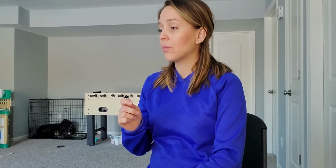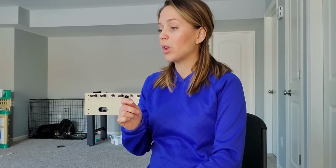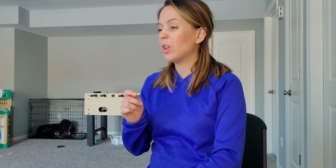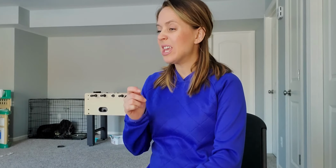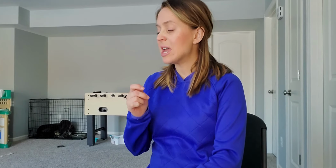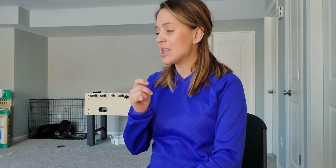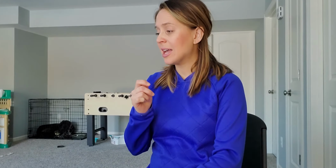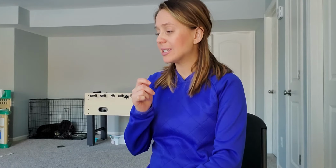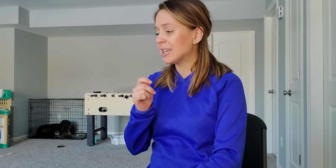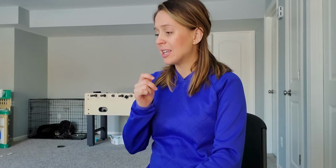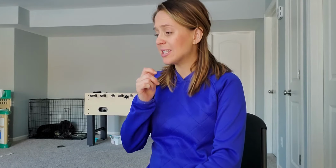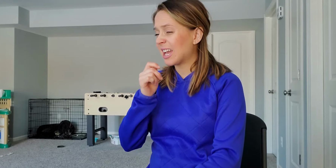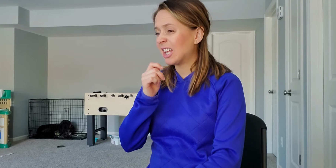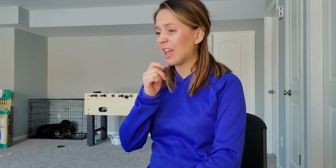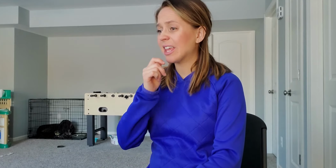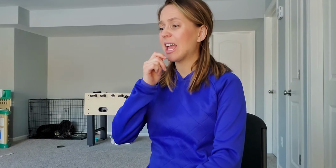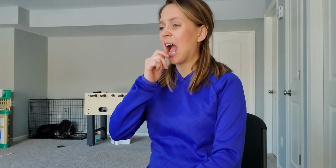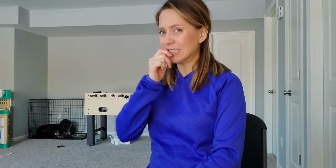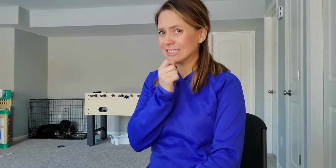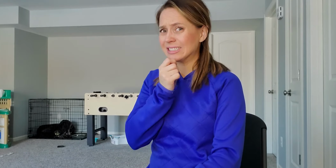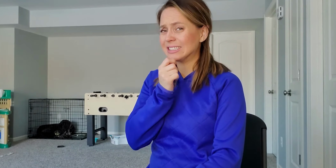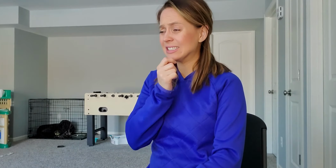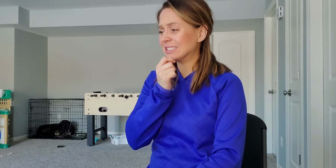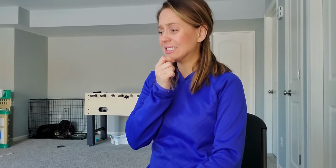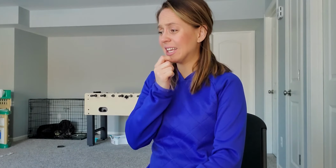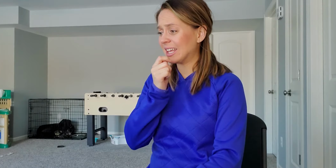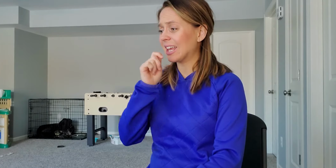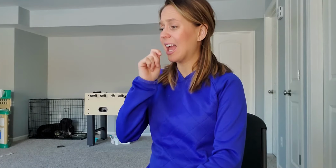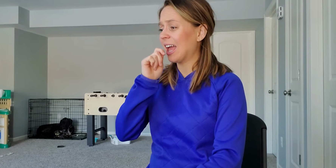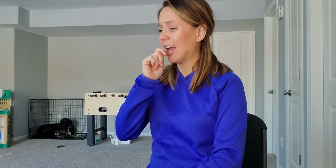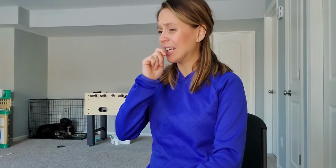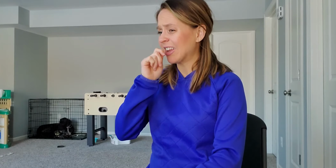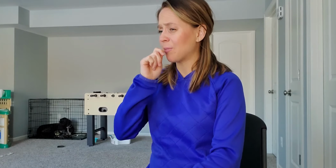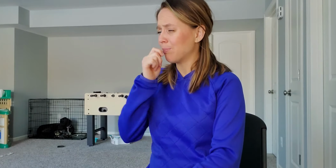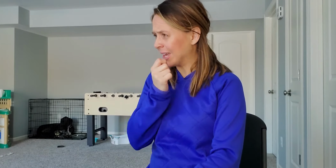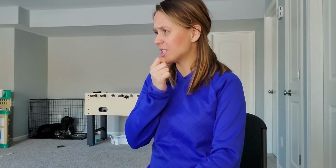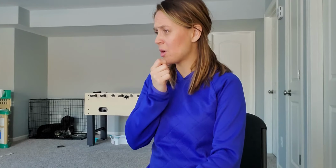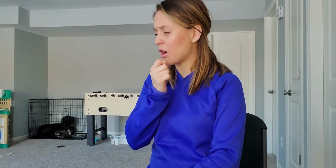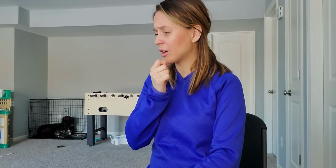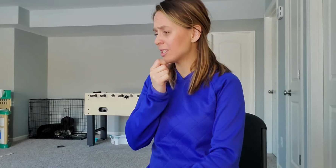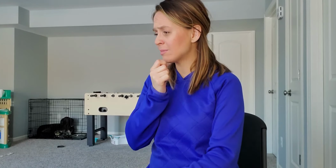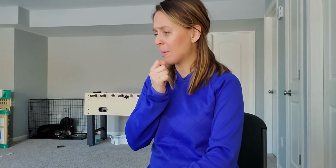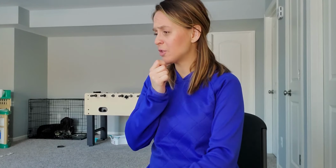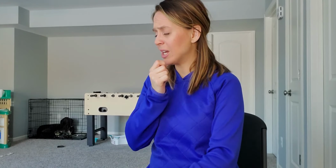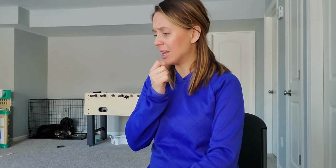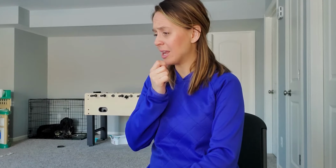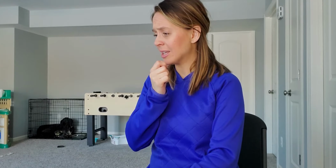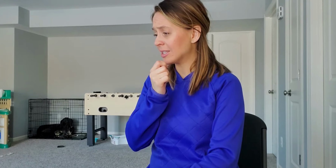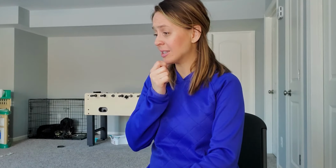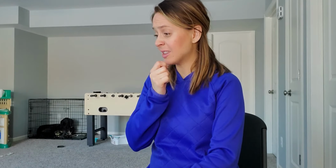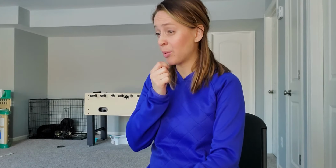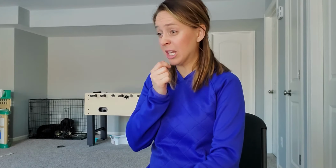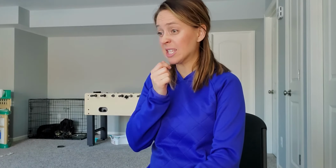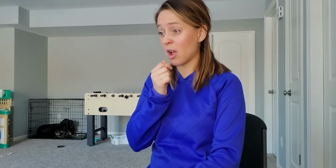when you eat a nut, is it kind of like, kind of bite into it hard sometimes when you're eating a nut? They're pretty strong, aren't